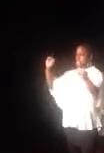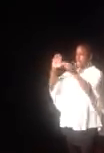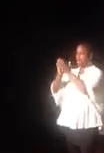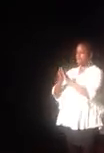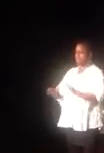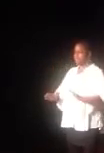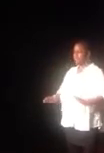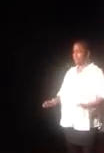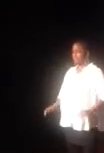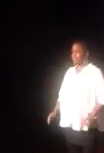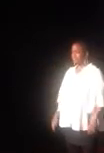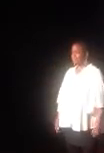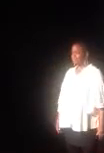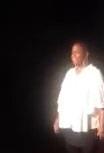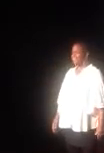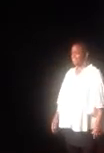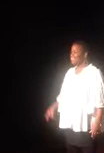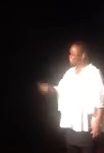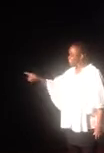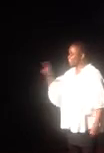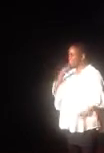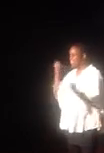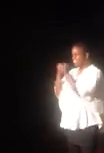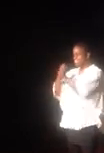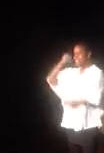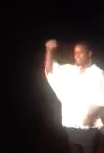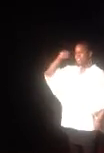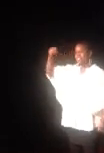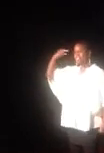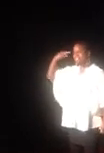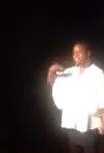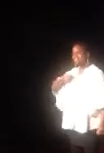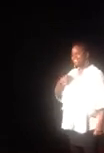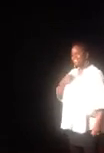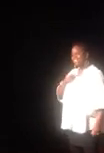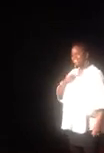peace. These people are chanting